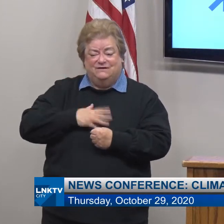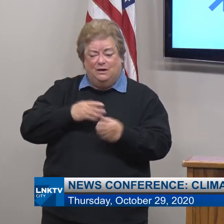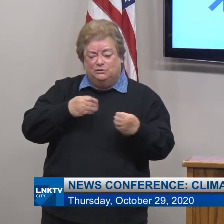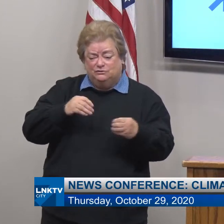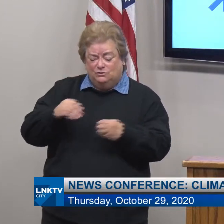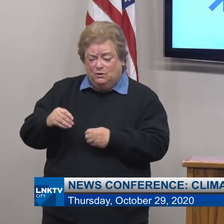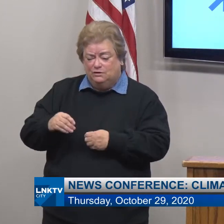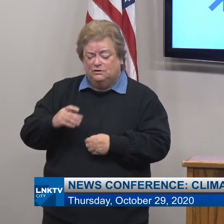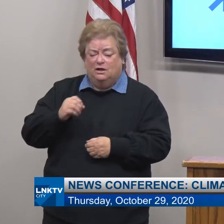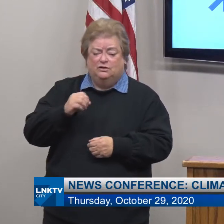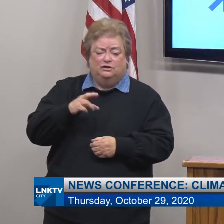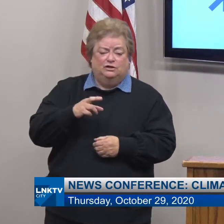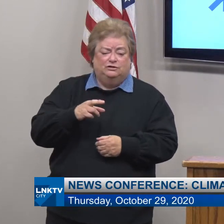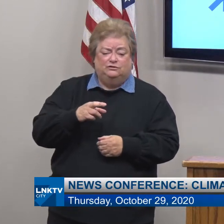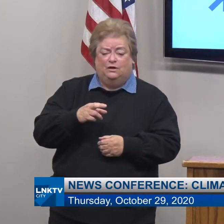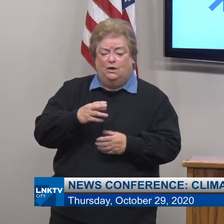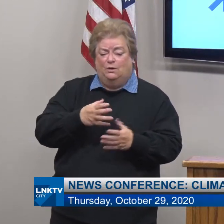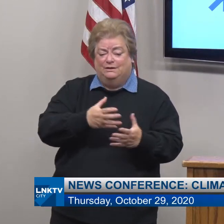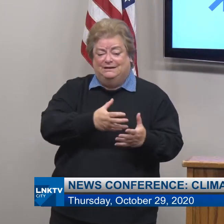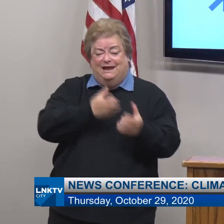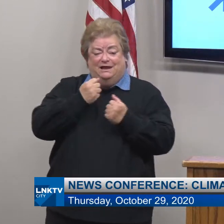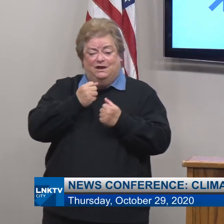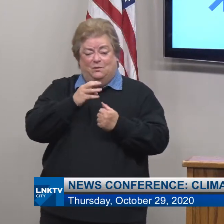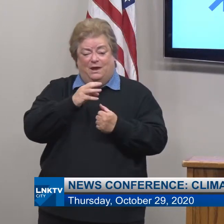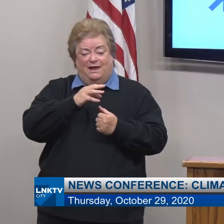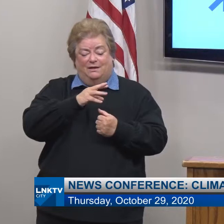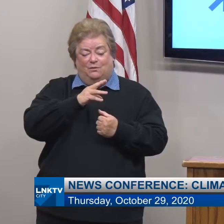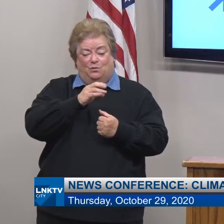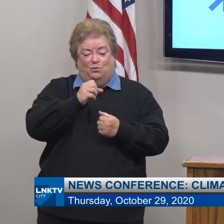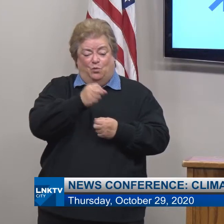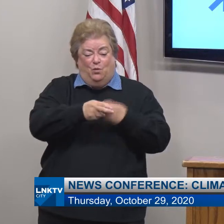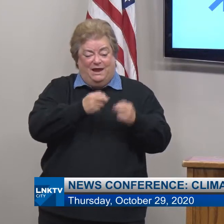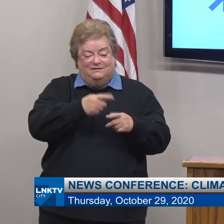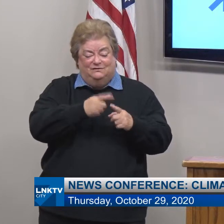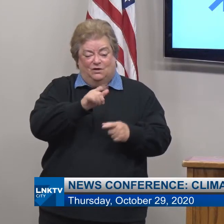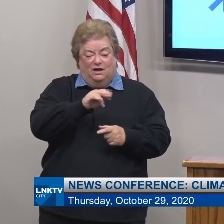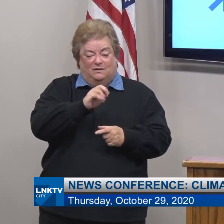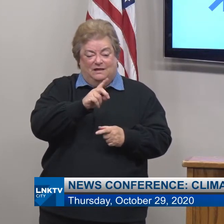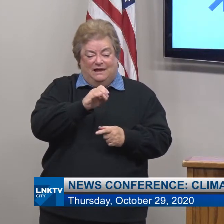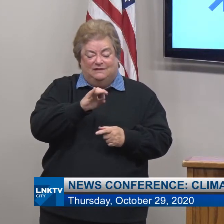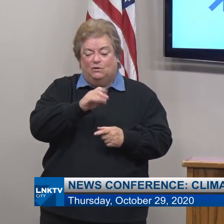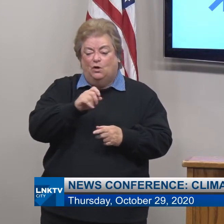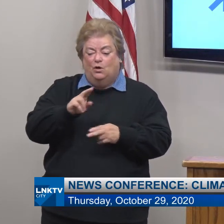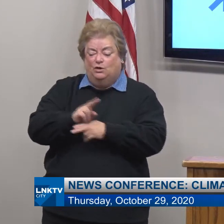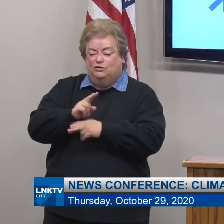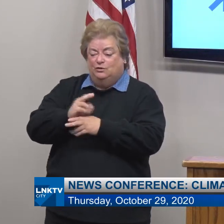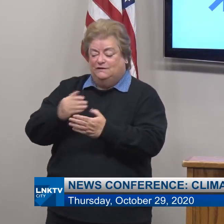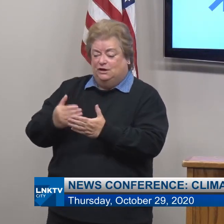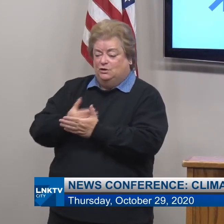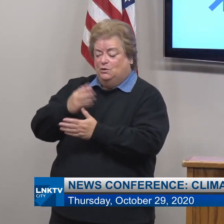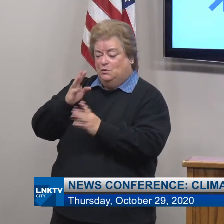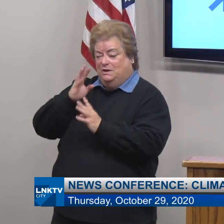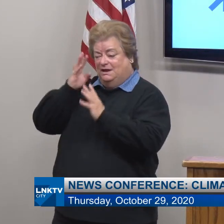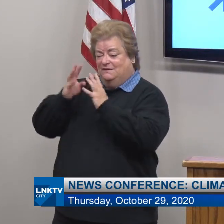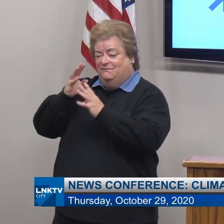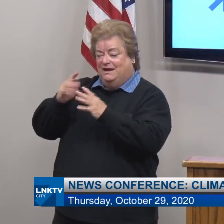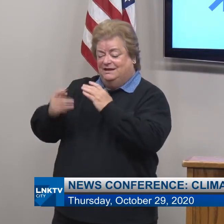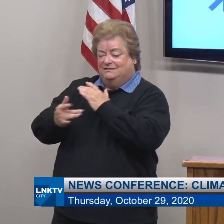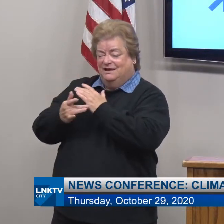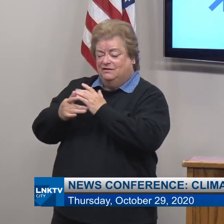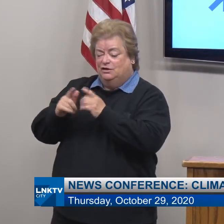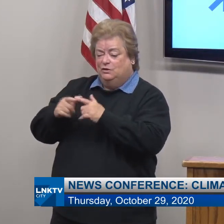it's diverting waste from the landfill, conserving energy, or using new and innovative technologies to